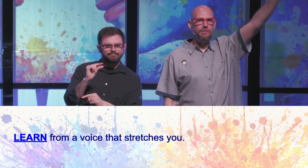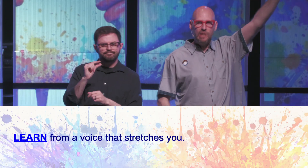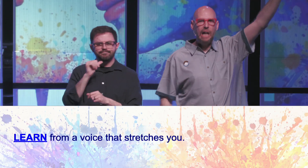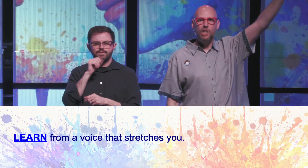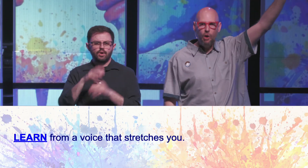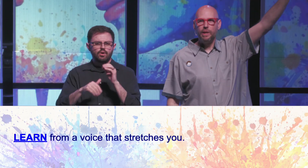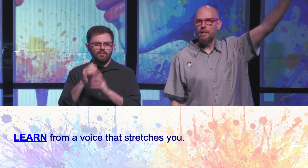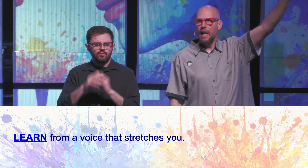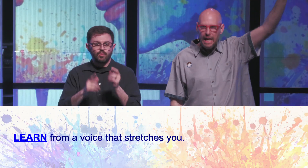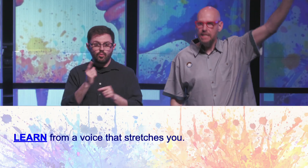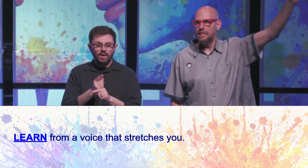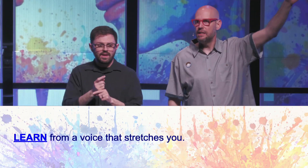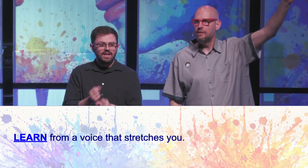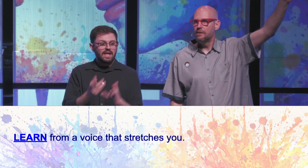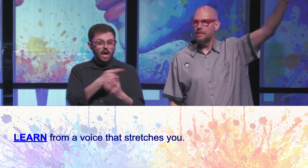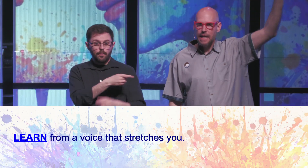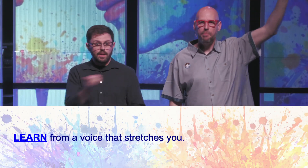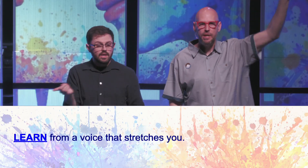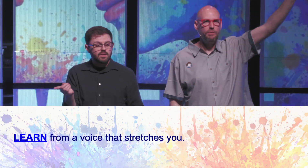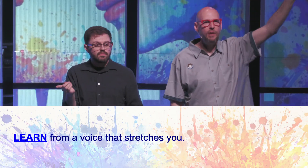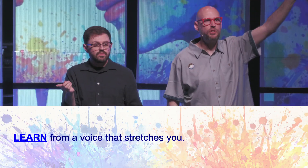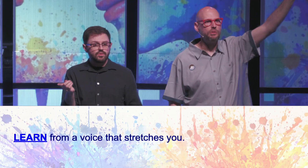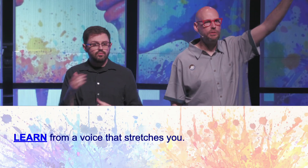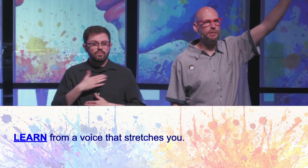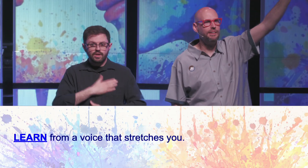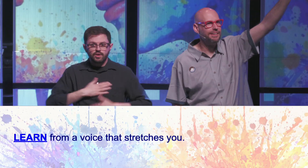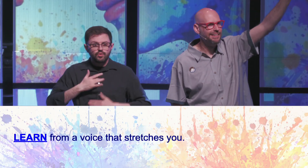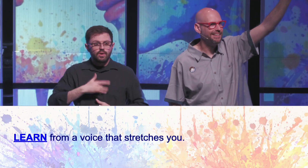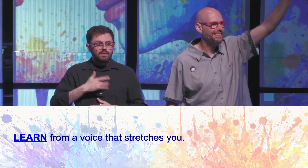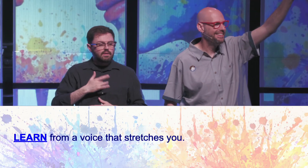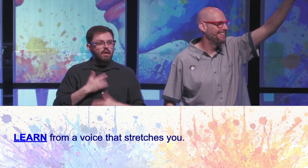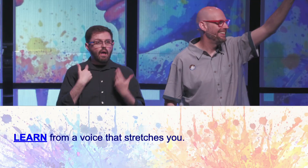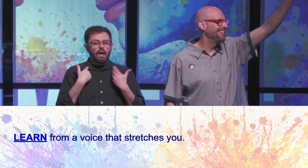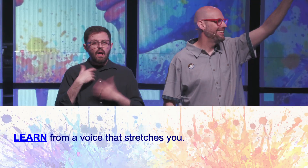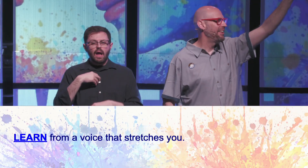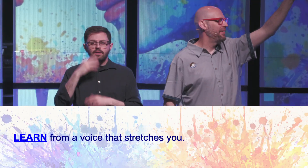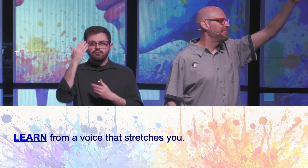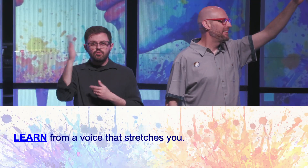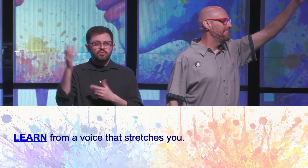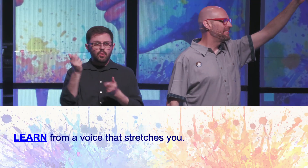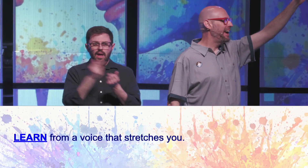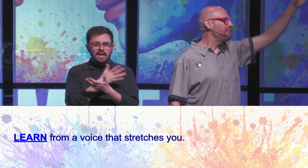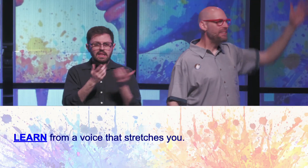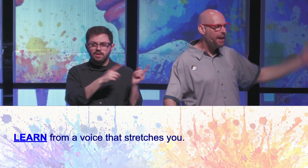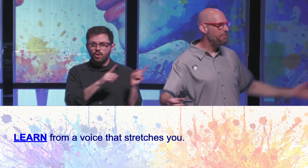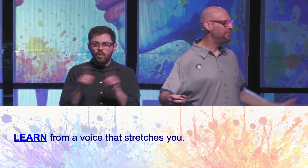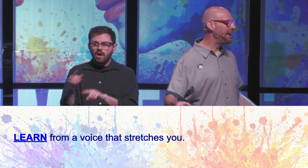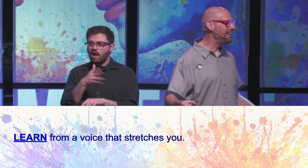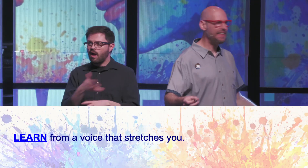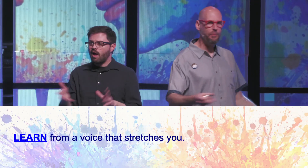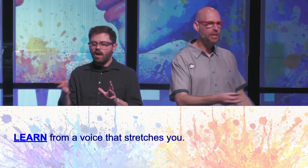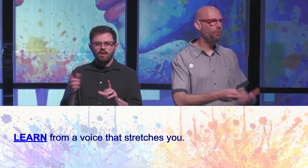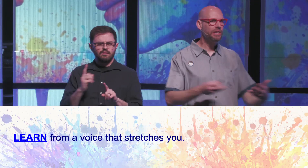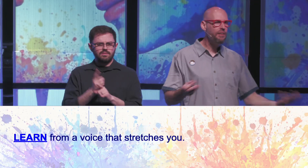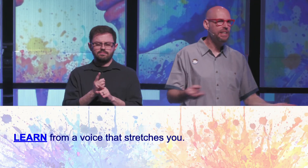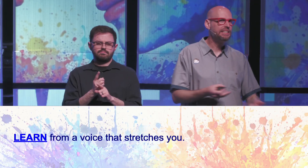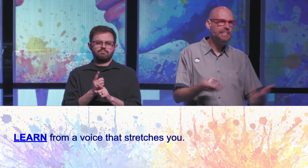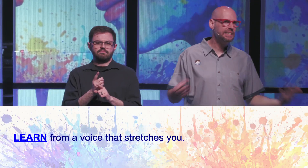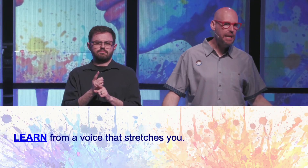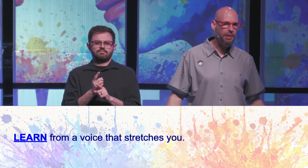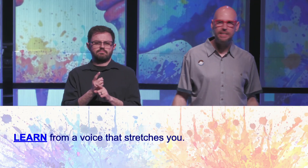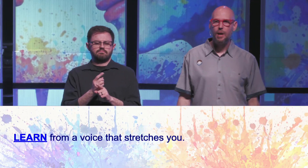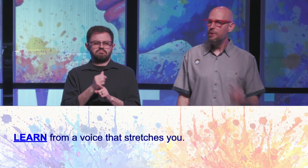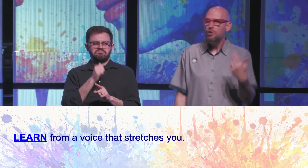that feeling of not knowing anything that's happening around you? right? Not a big fan of that. We don't love it.